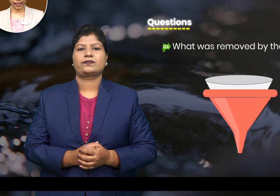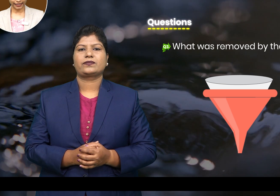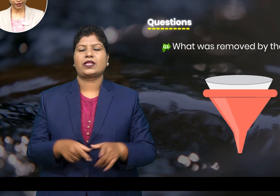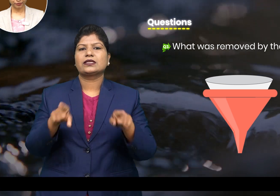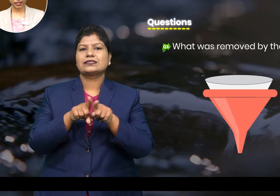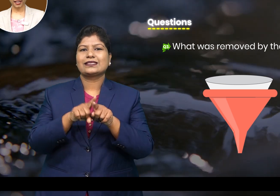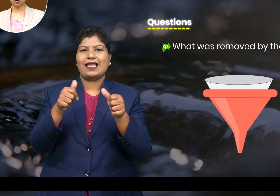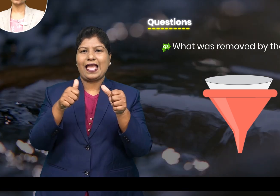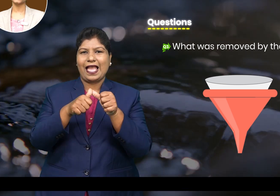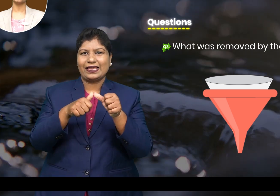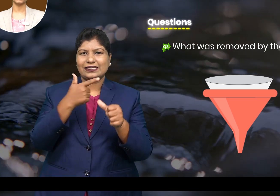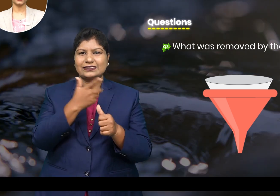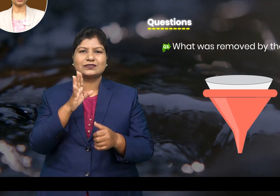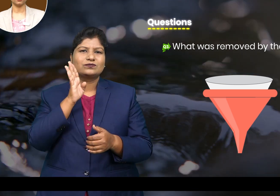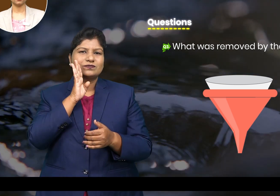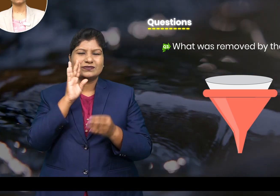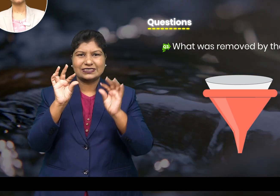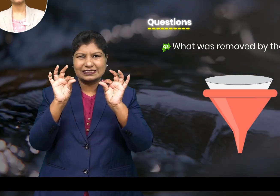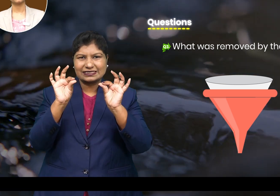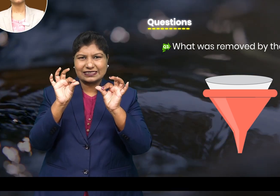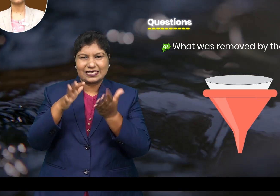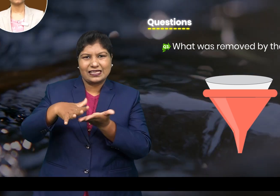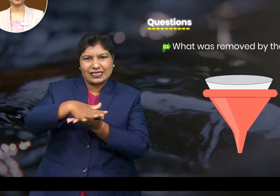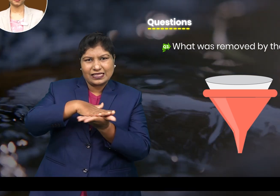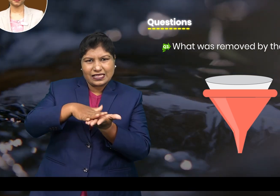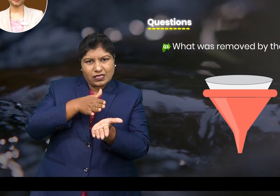like algae and organic material.